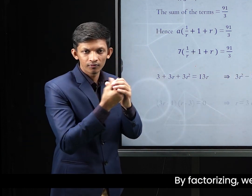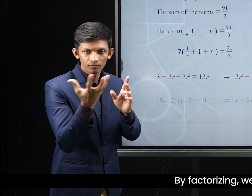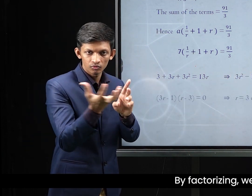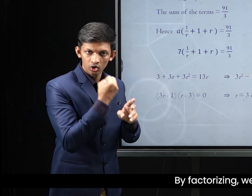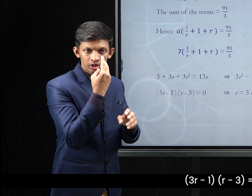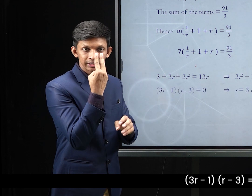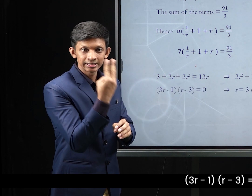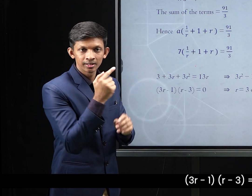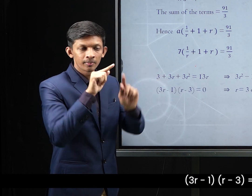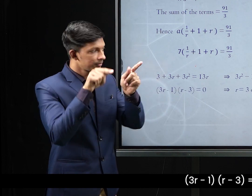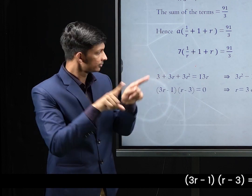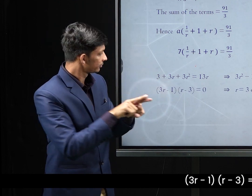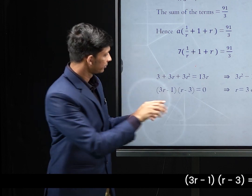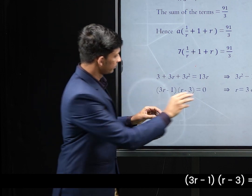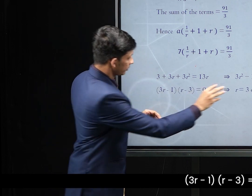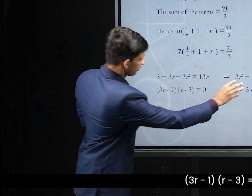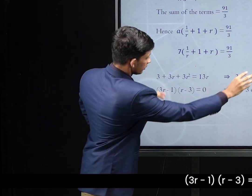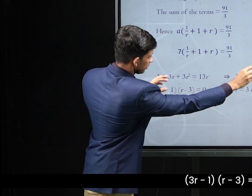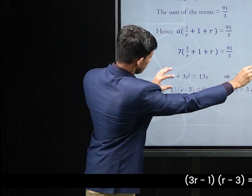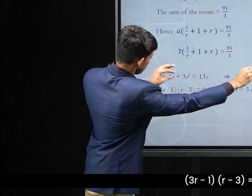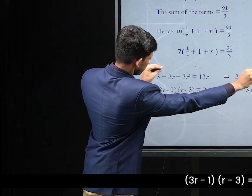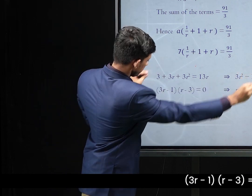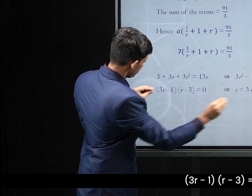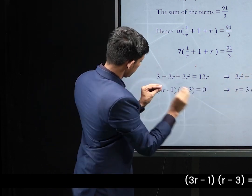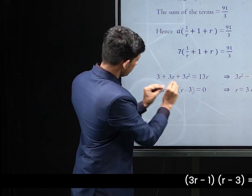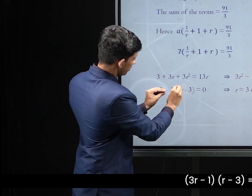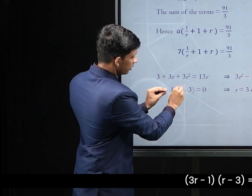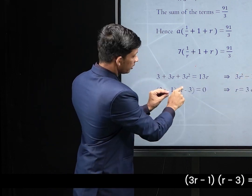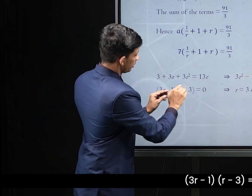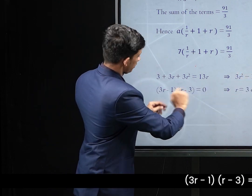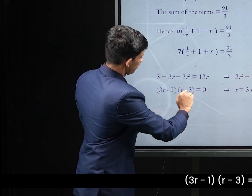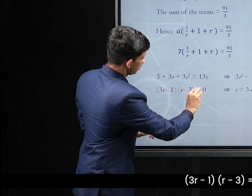get 3r minus 1 into r minus 3 is equal to 0.